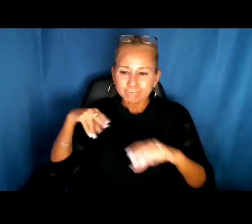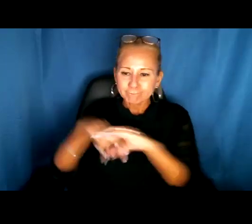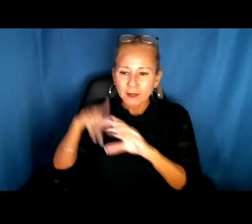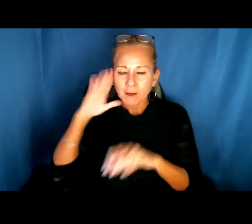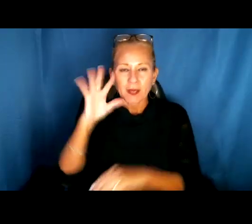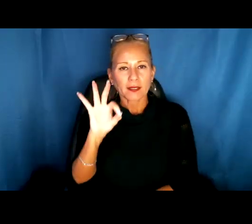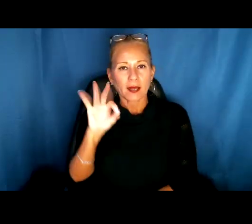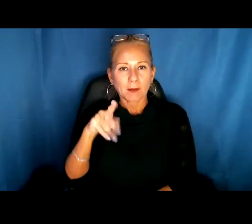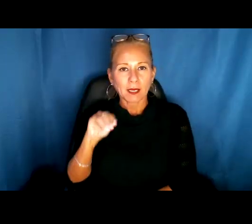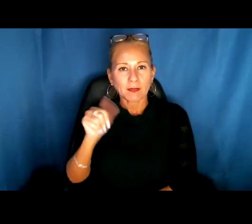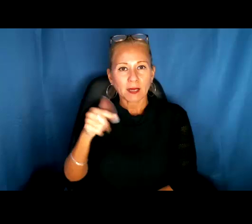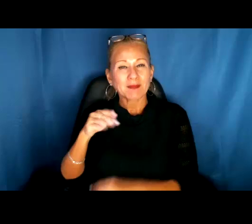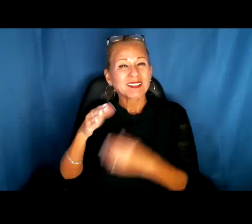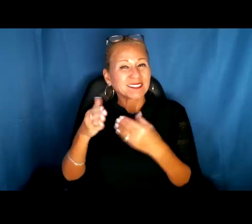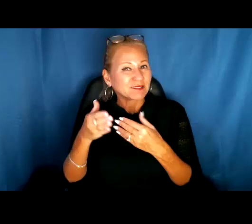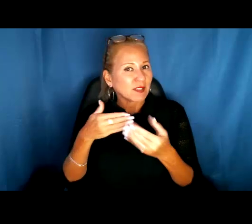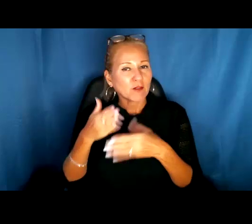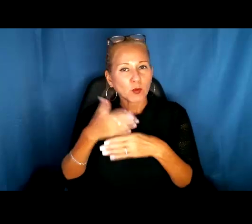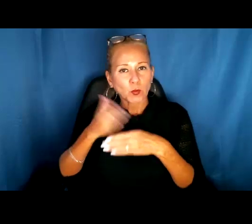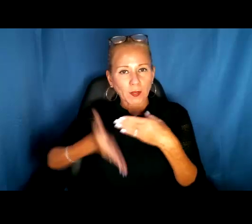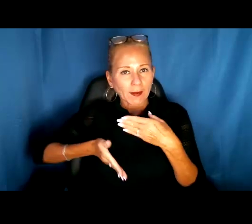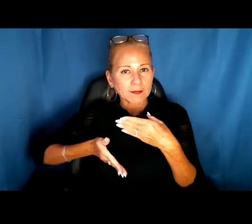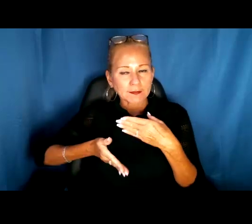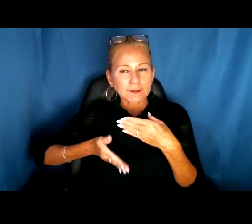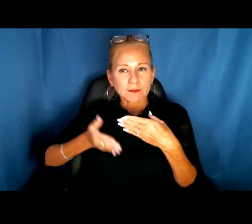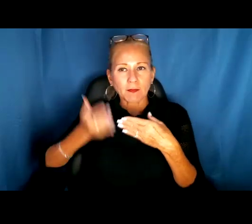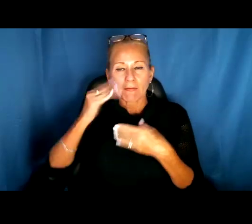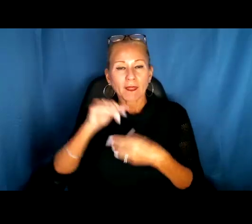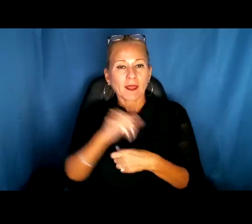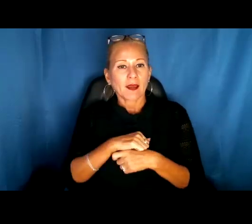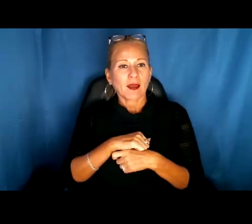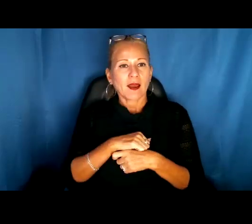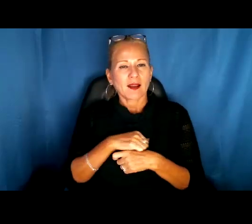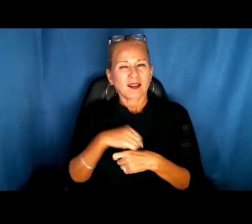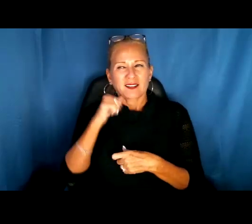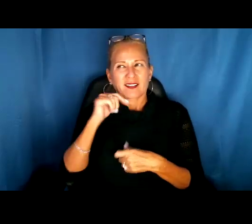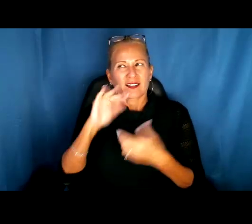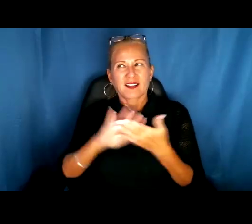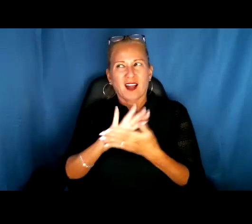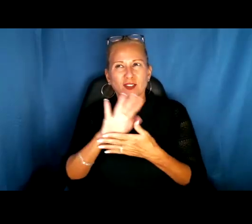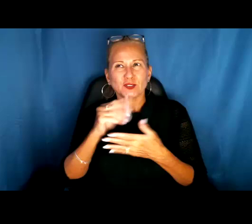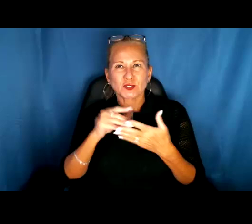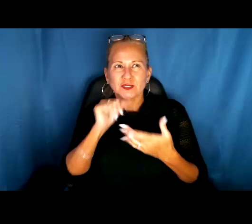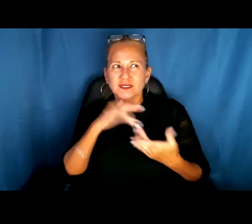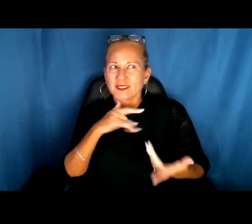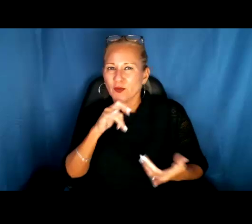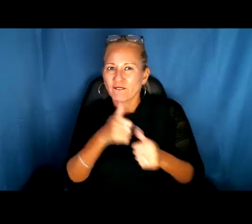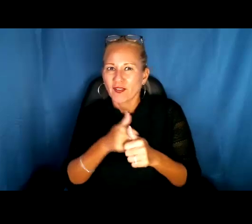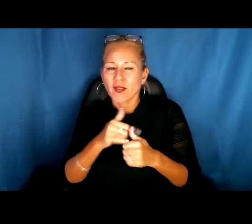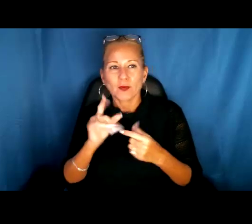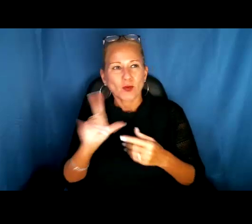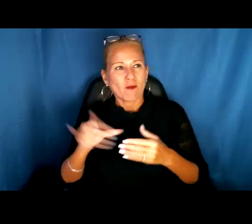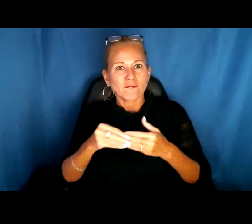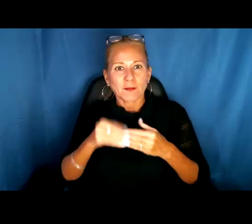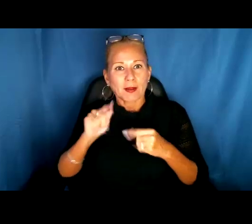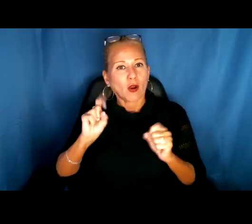p.m., even on the weekends. This was not a schedule that any college student wanted. There was no flexibility to